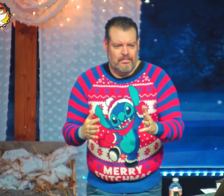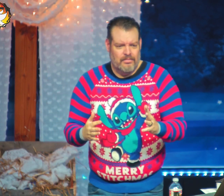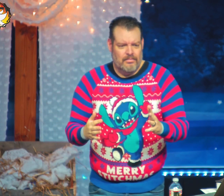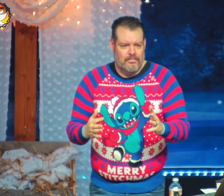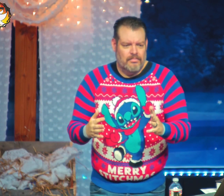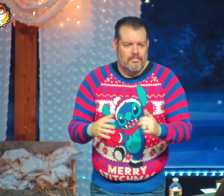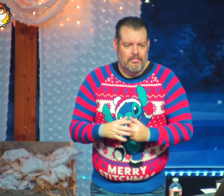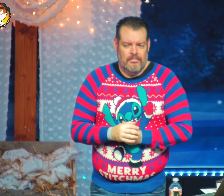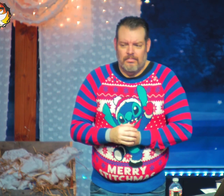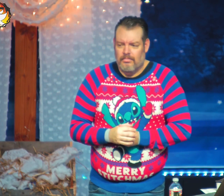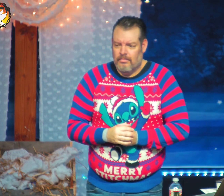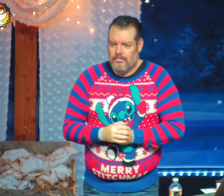Jesus Christ.